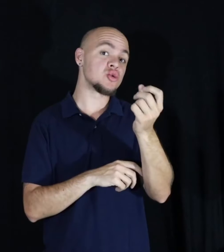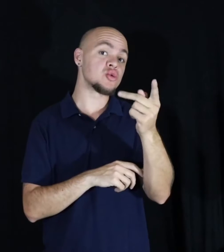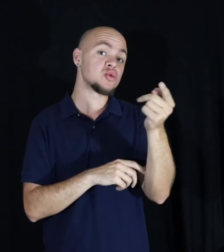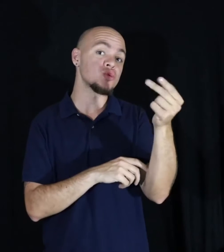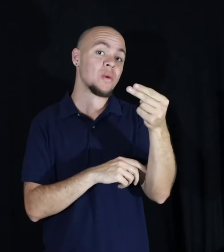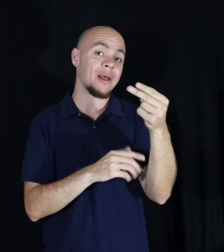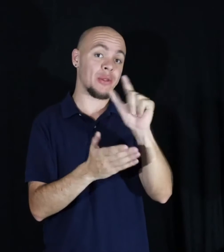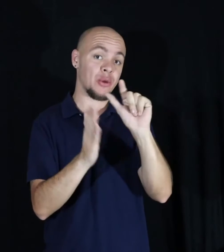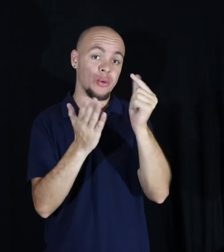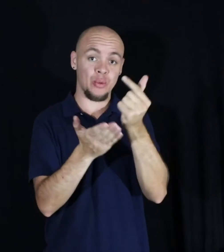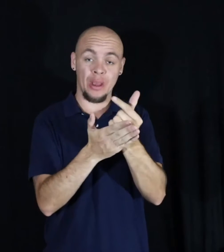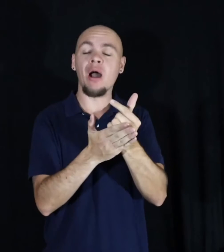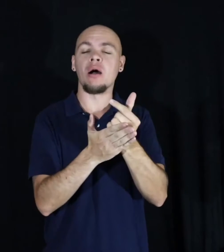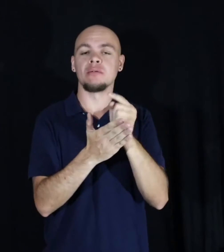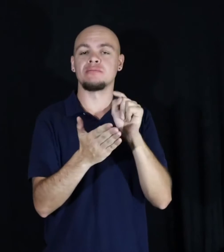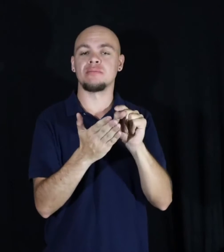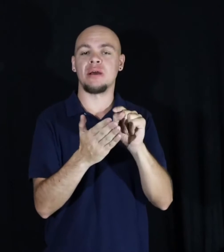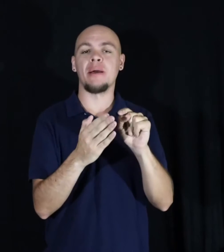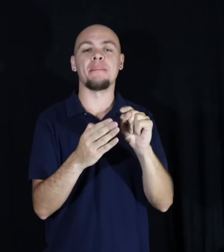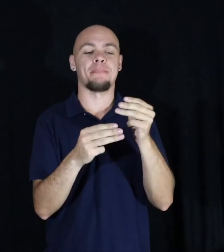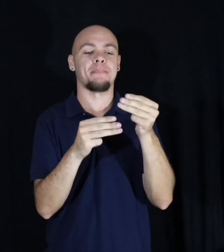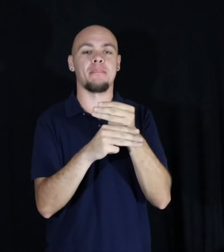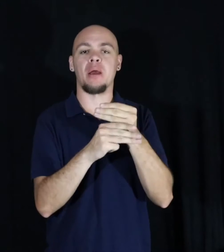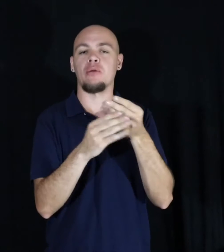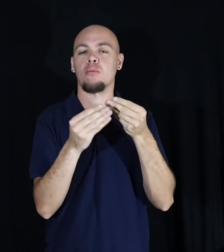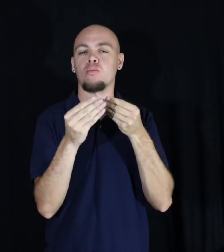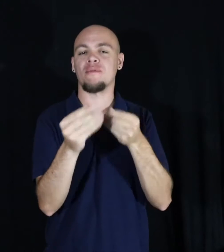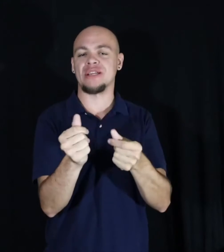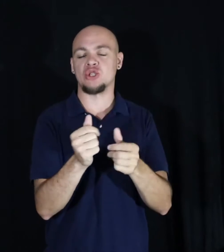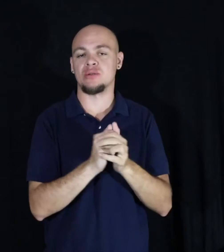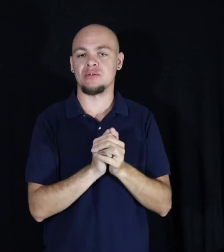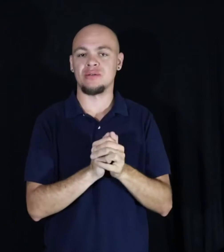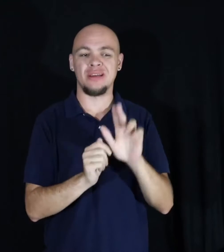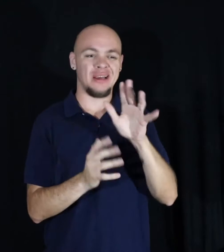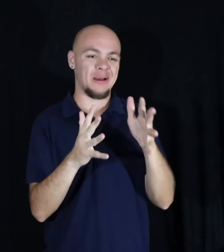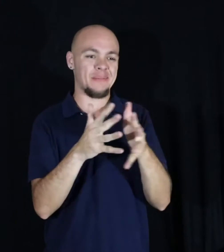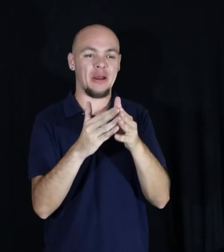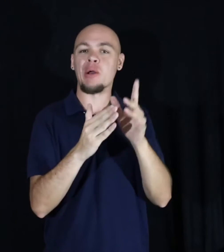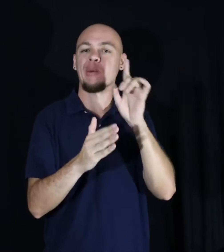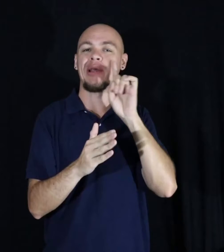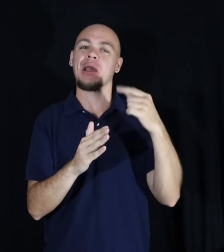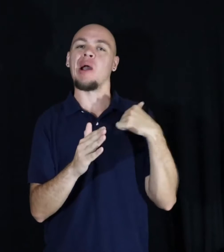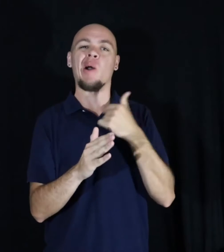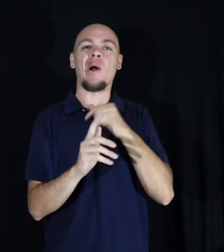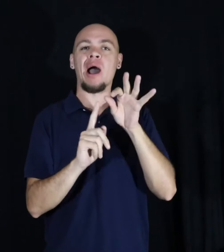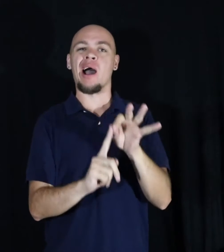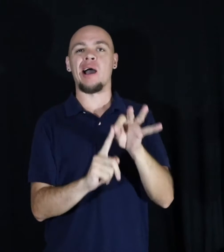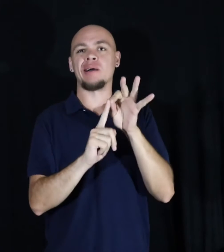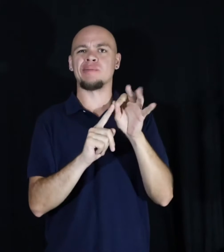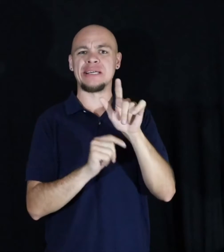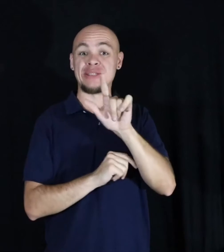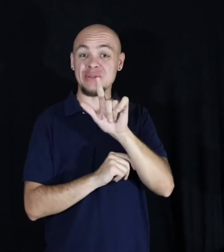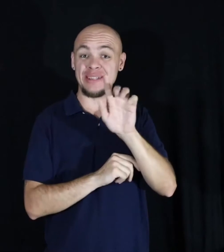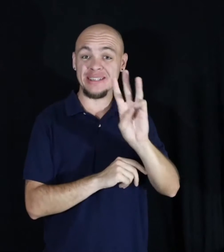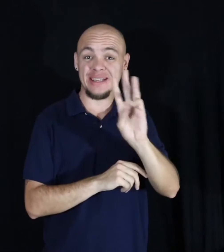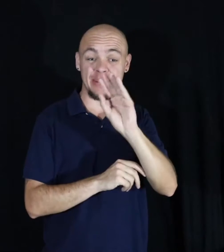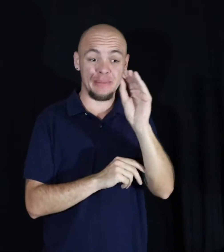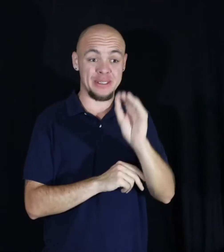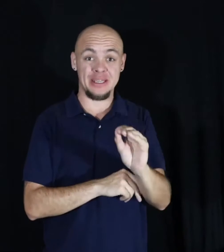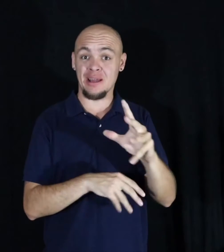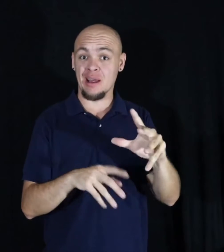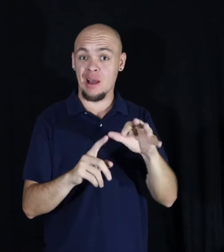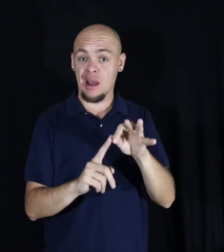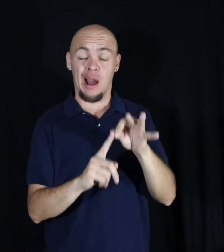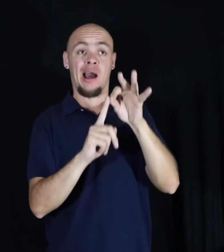math. In America, we pride ourselves as being an exceptional country, but does 26% sound